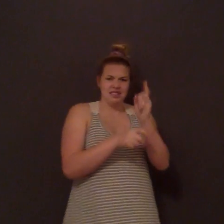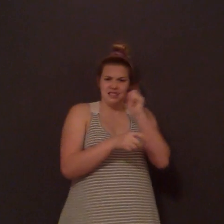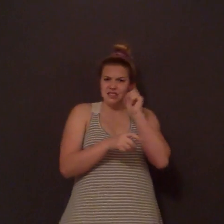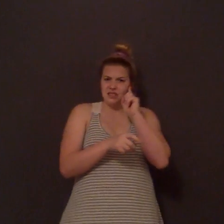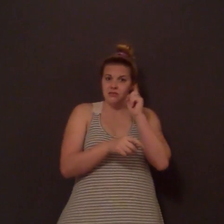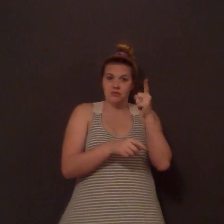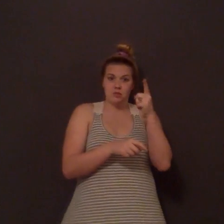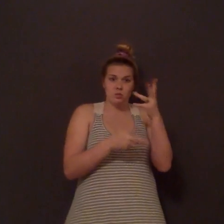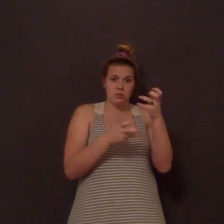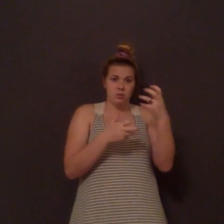go outside.